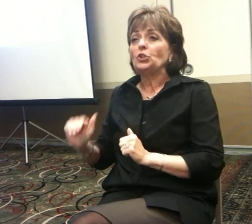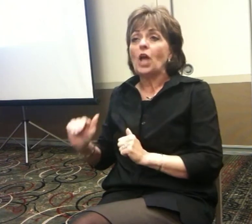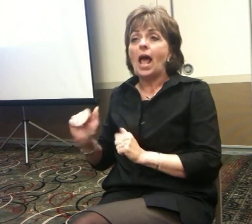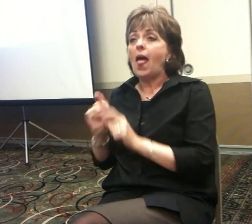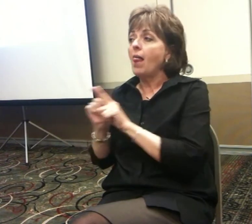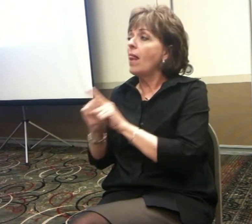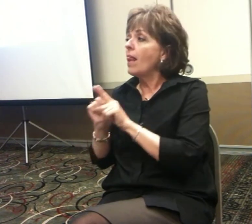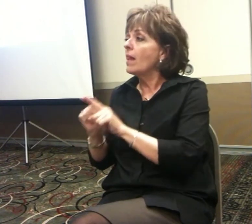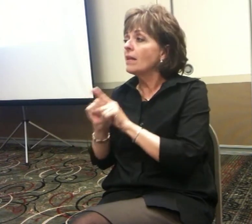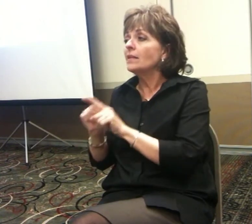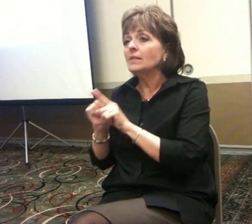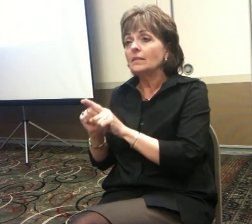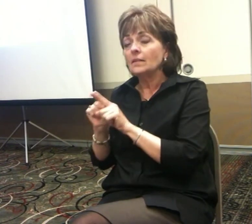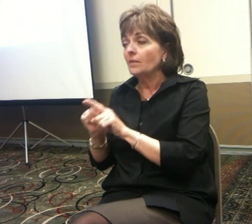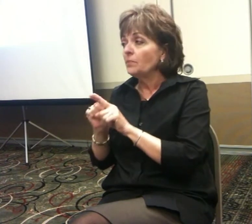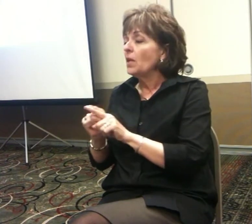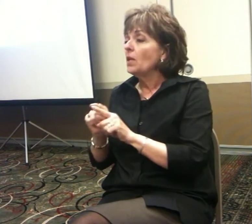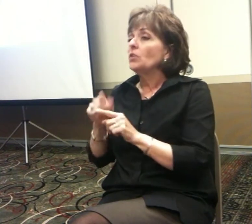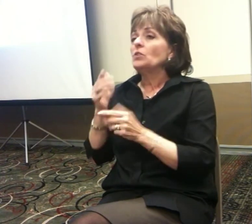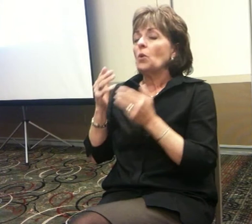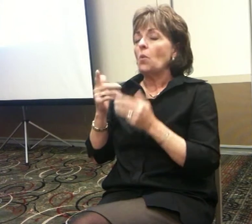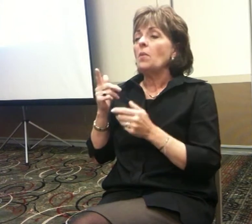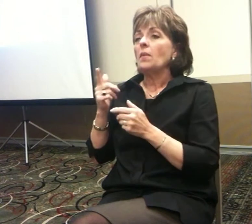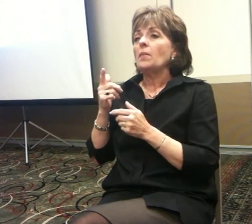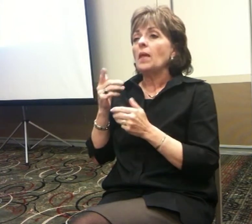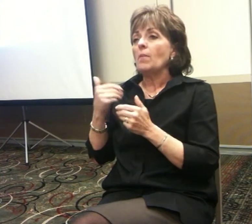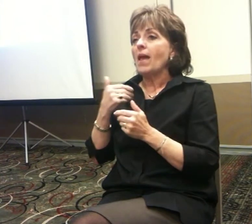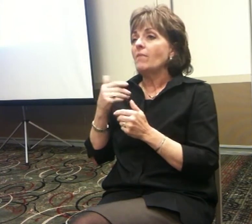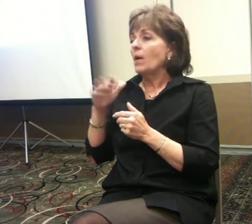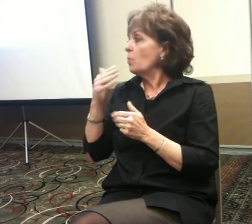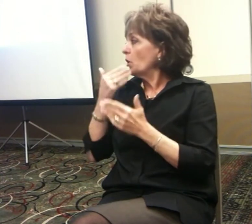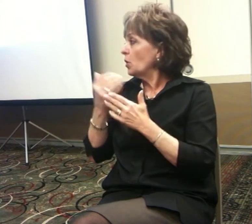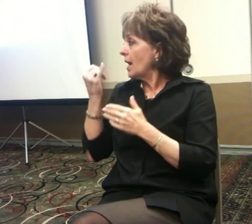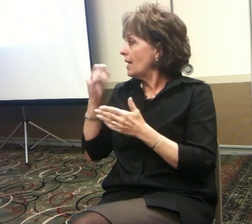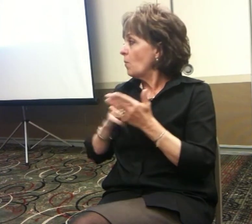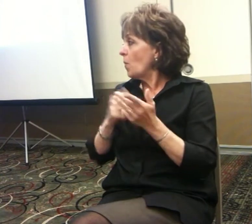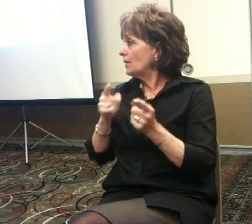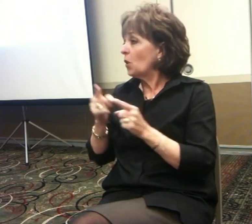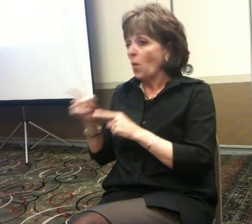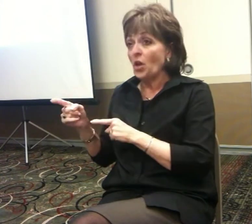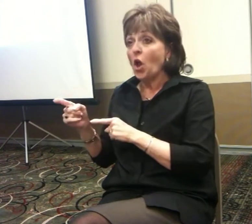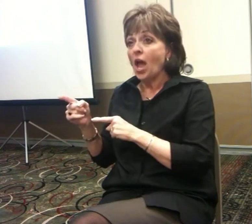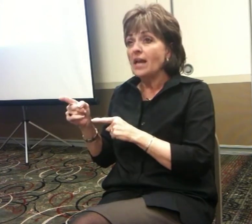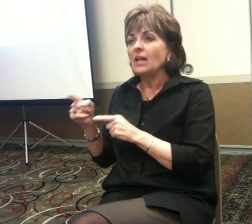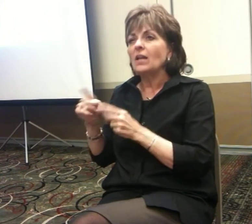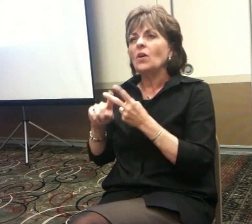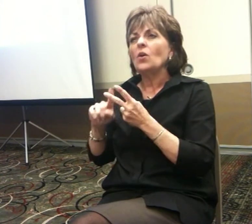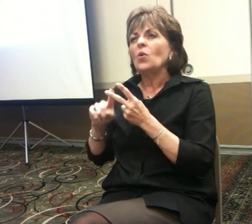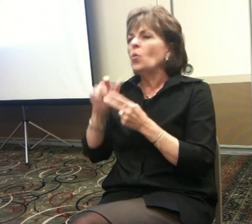right now. Okay, so they might get a sense. They may have a pretty good idea of what's going on. All right. Who else might you want to talk to?